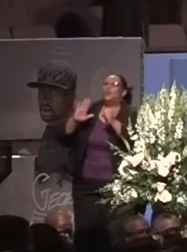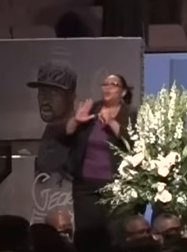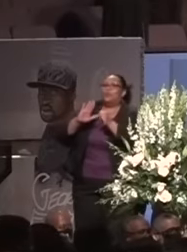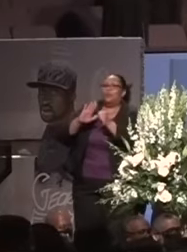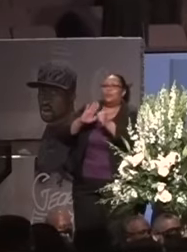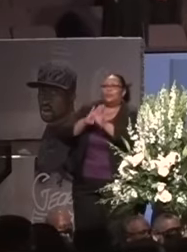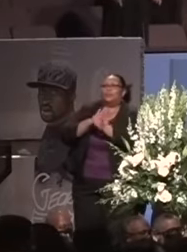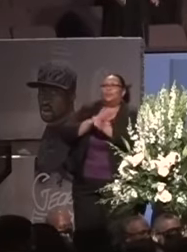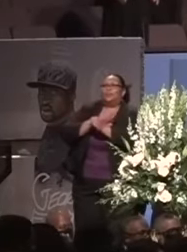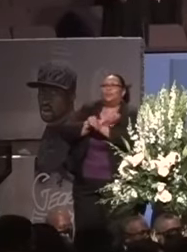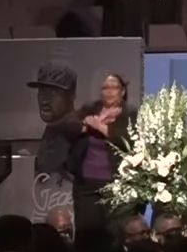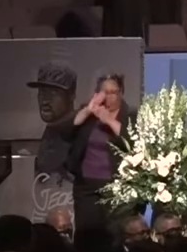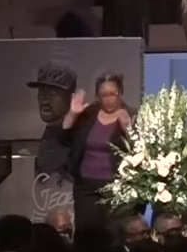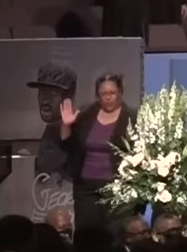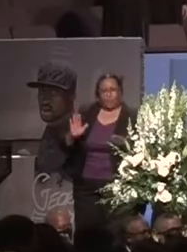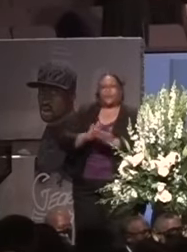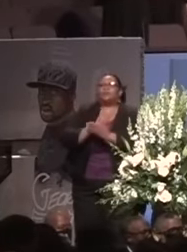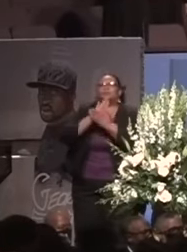way, God.